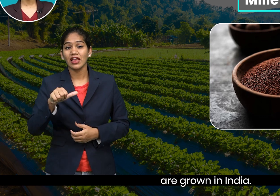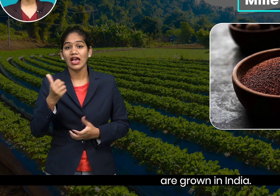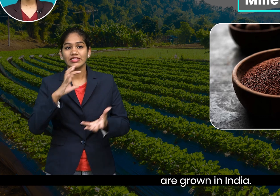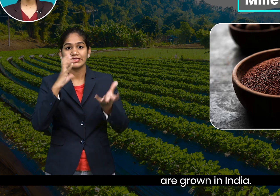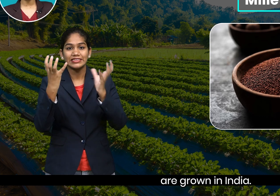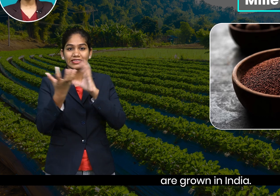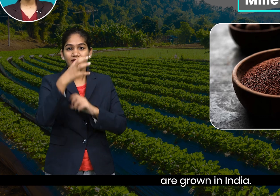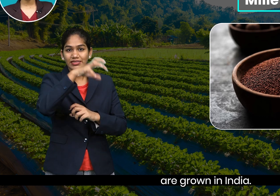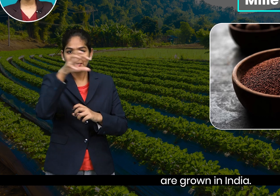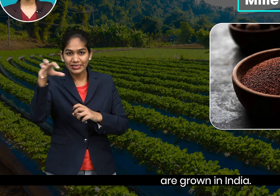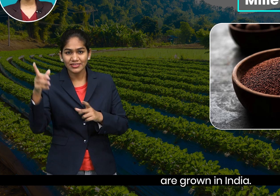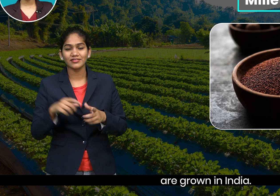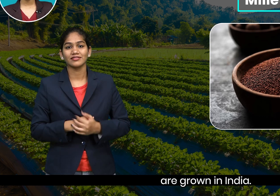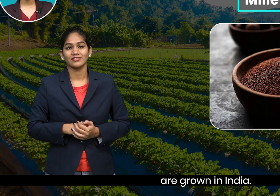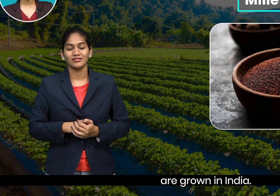Other countries are